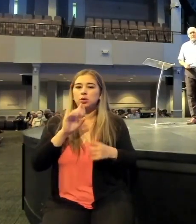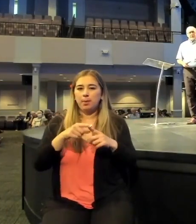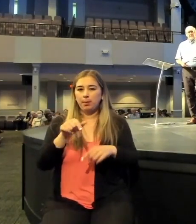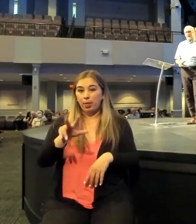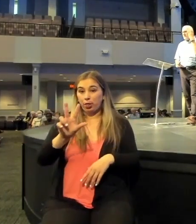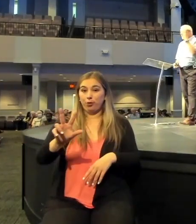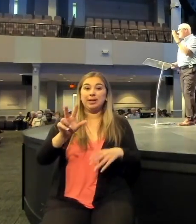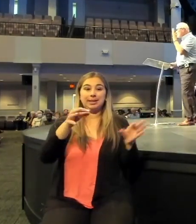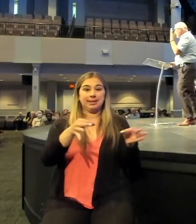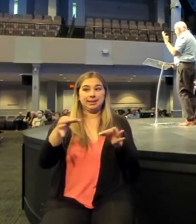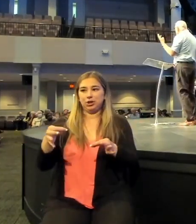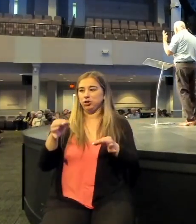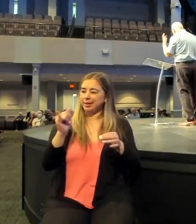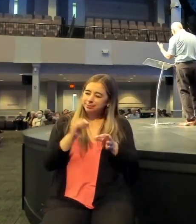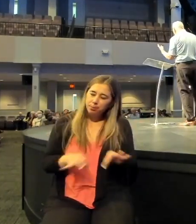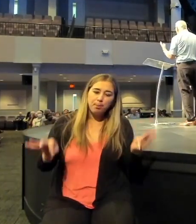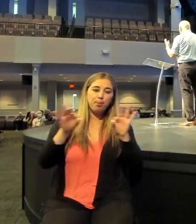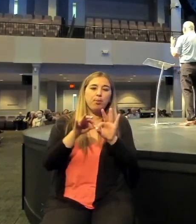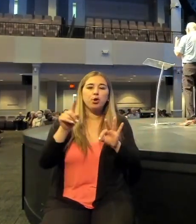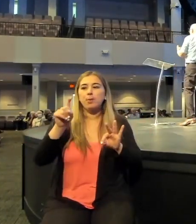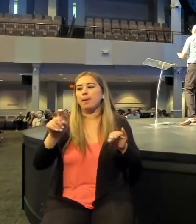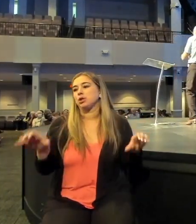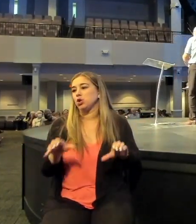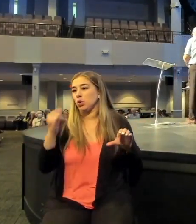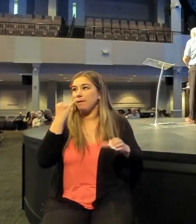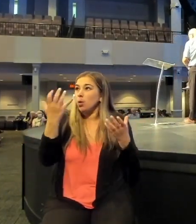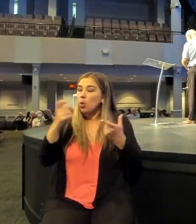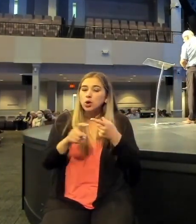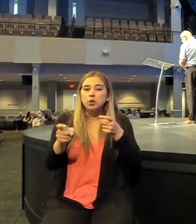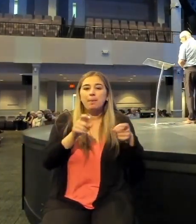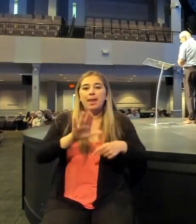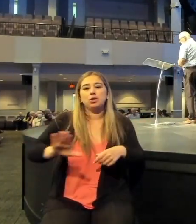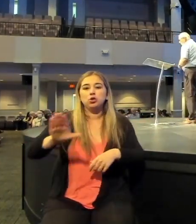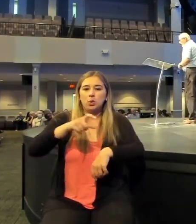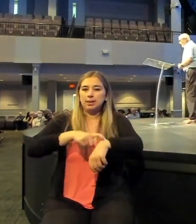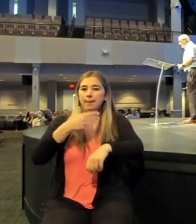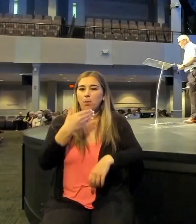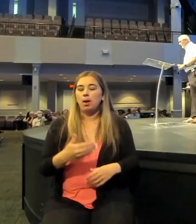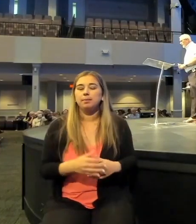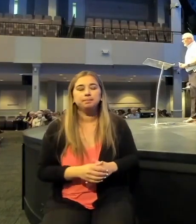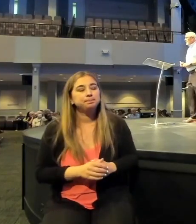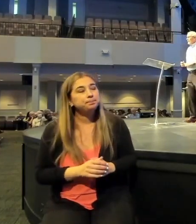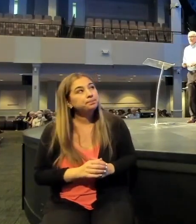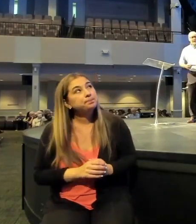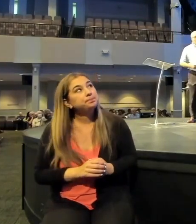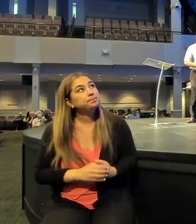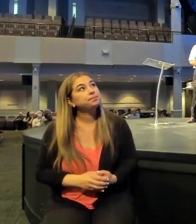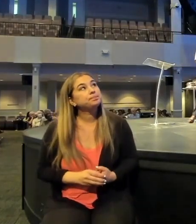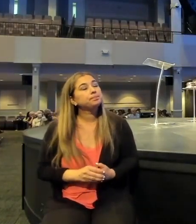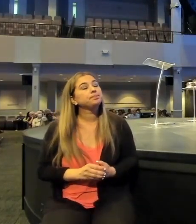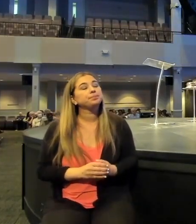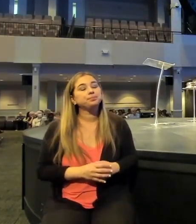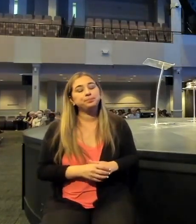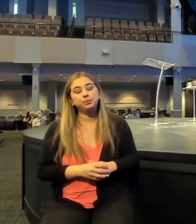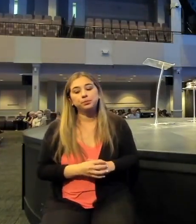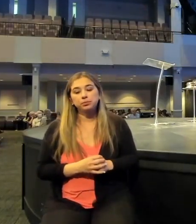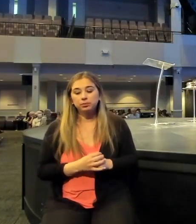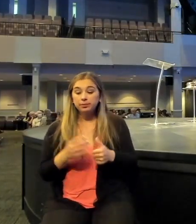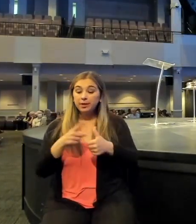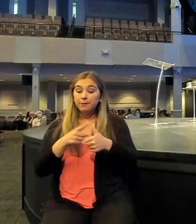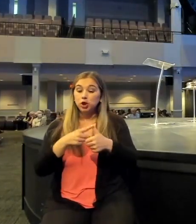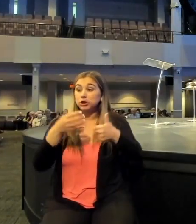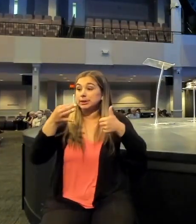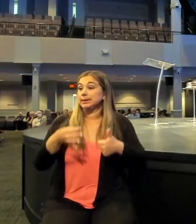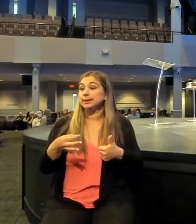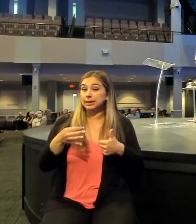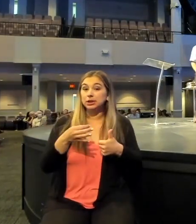3 critical decisions that you have to make if you're going to manage your time well. Number 1, first critical